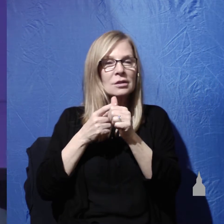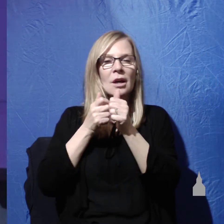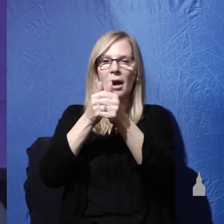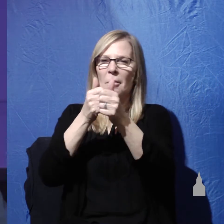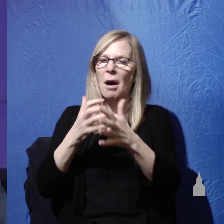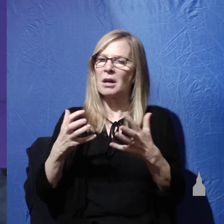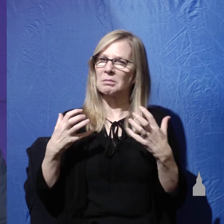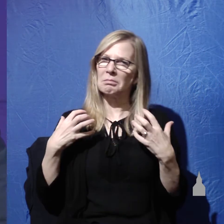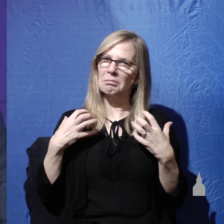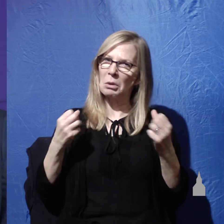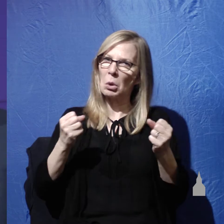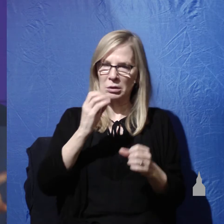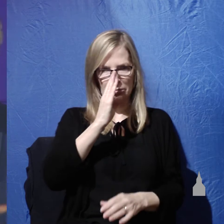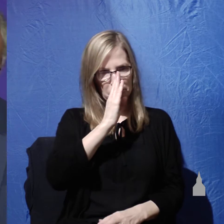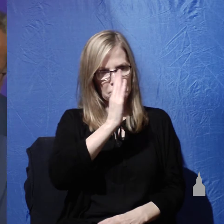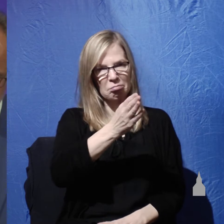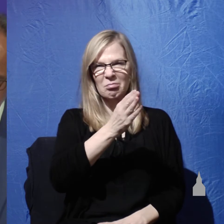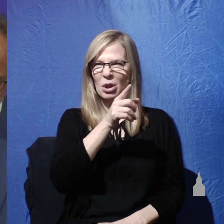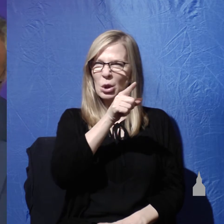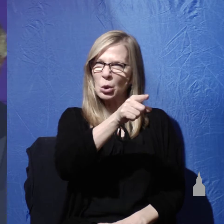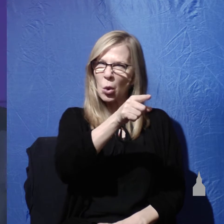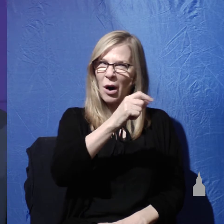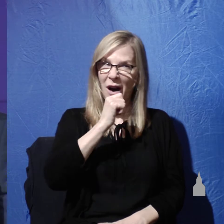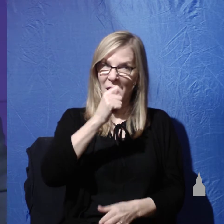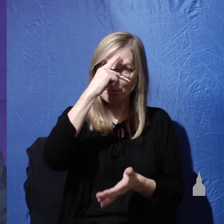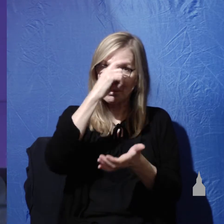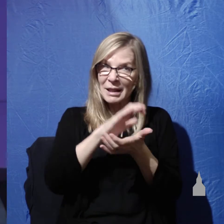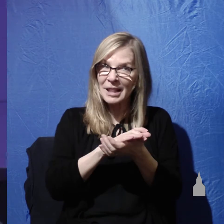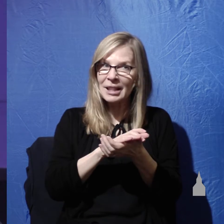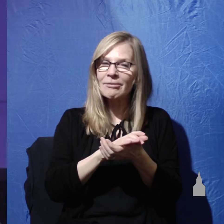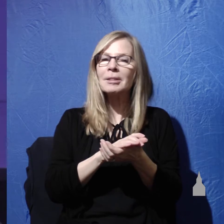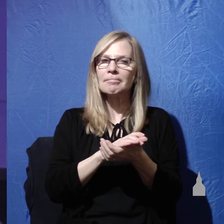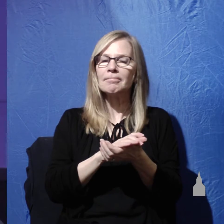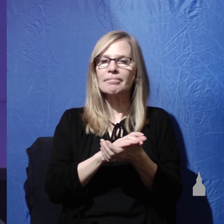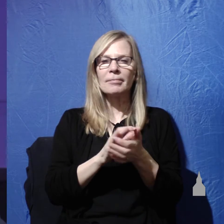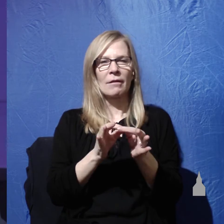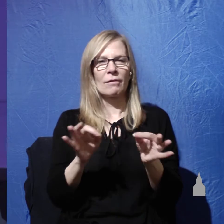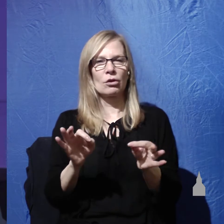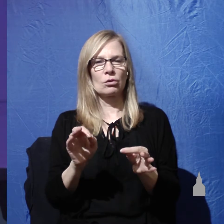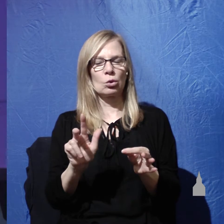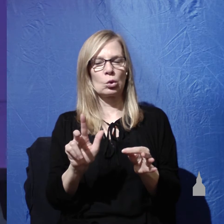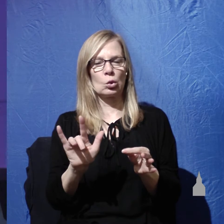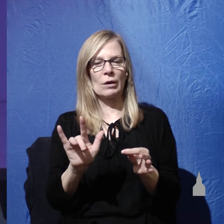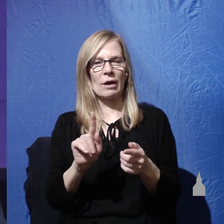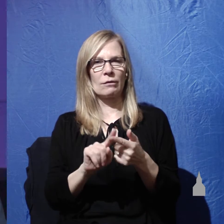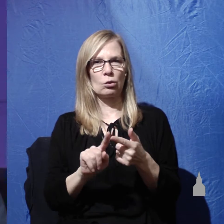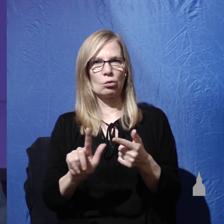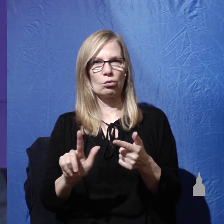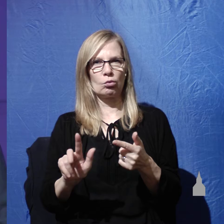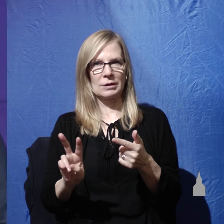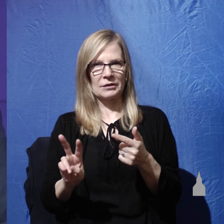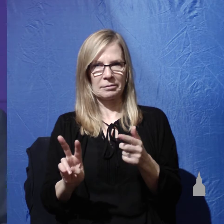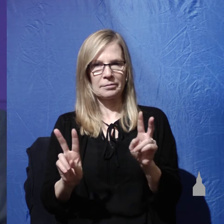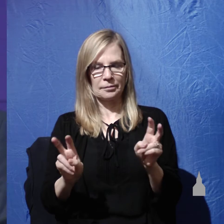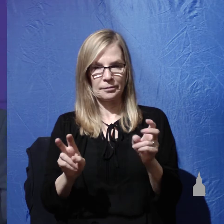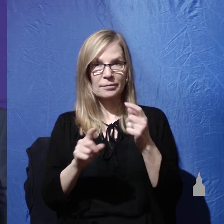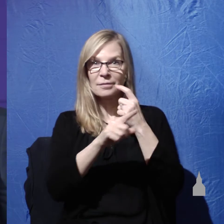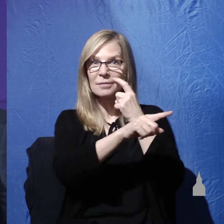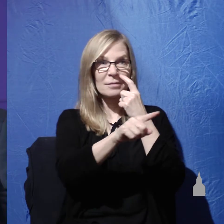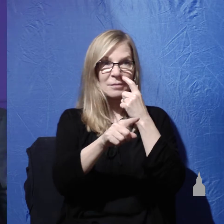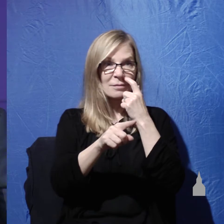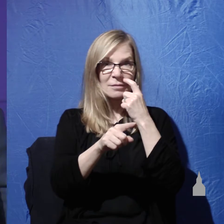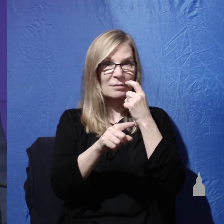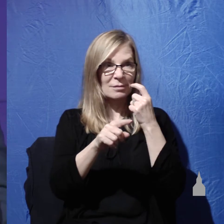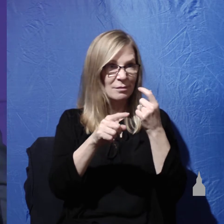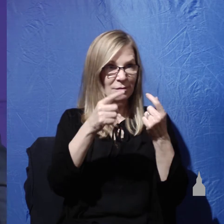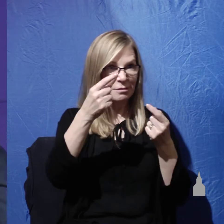spoke boldly to them about their unbelief, as we read in verses 25 through 27. And when they did not agree